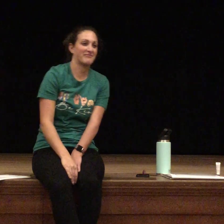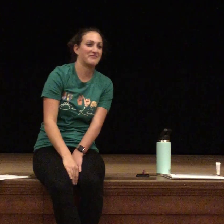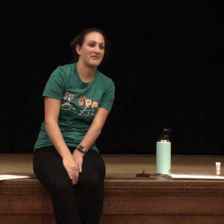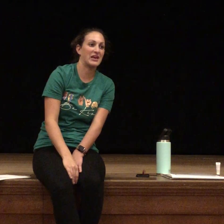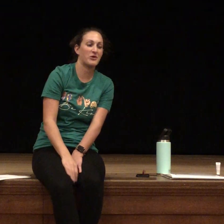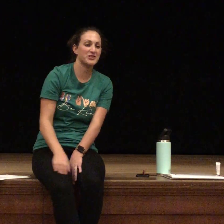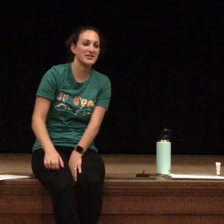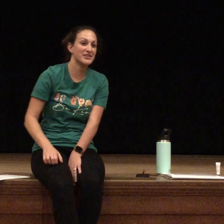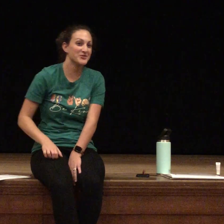Any questions on those?